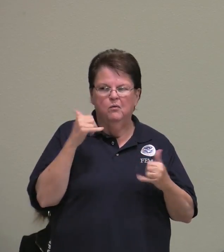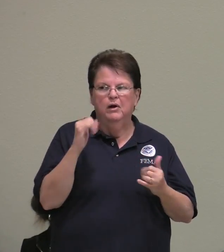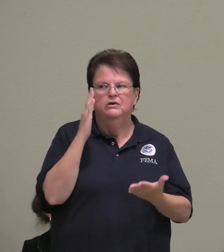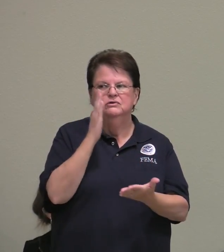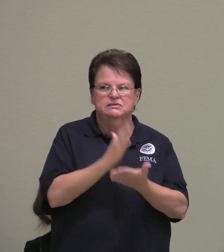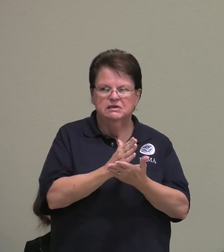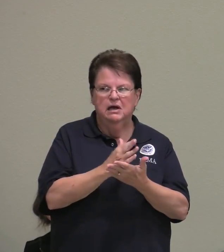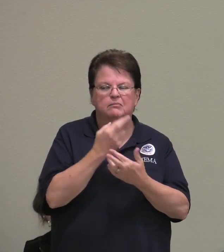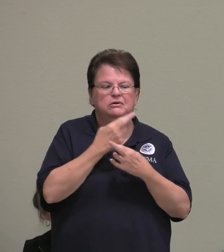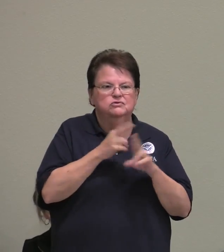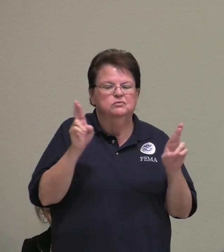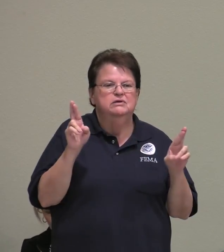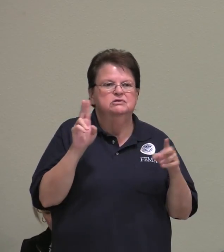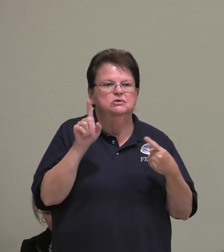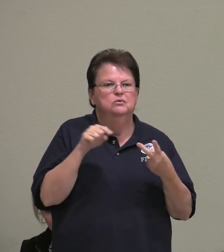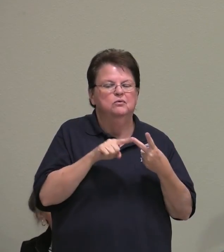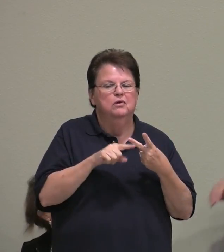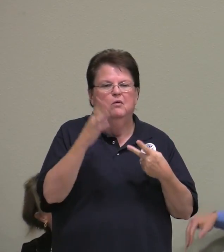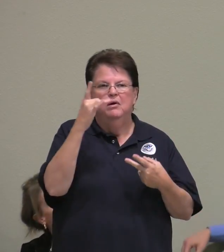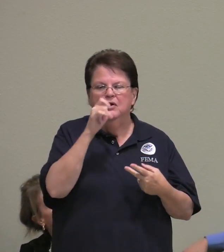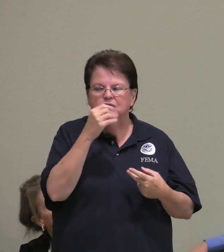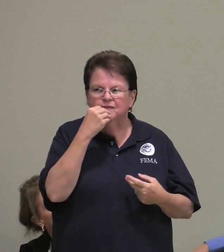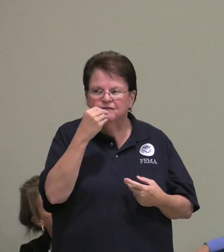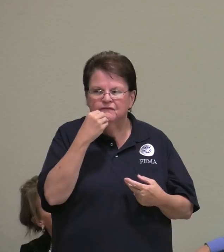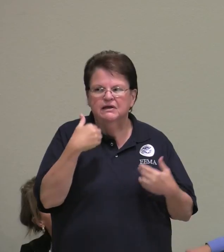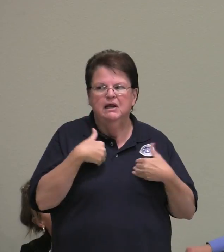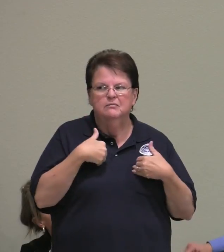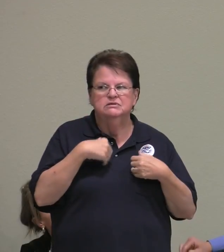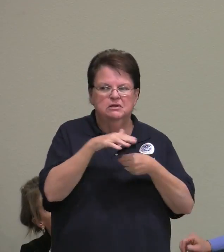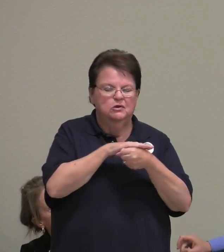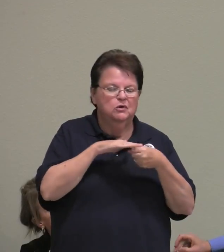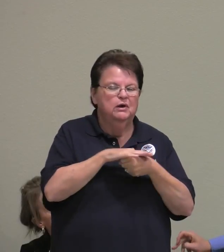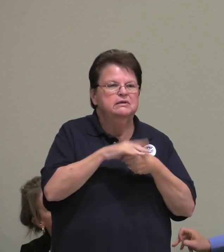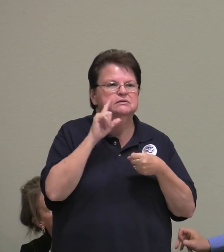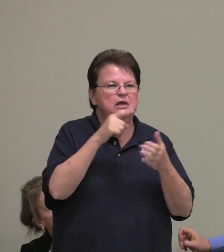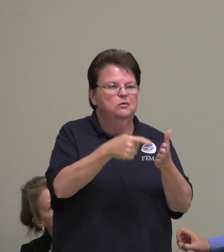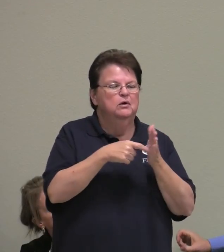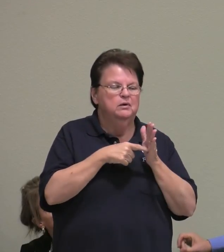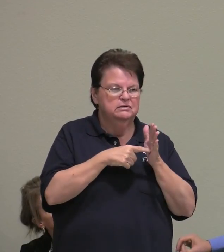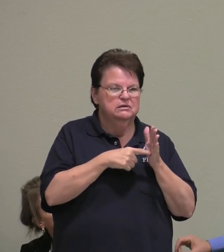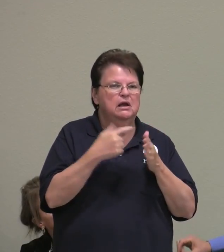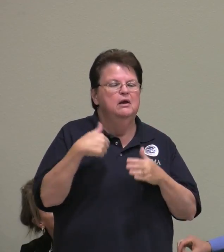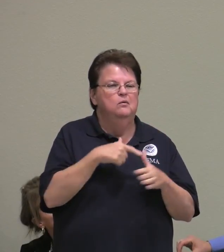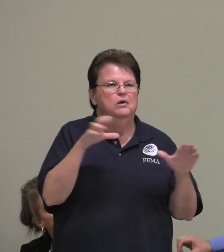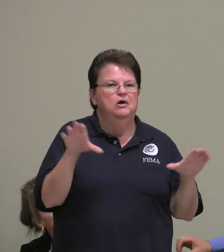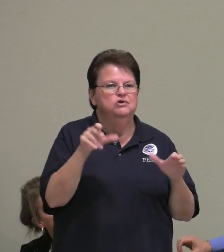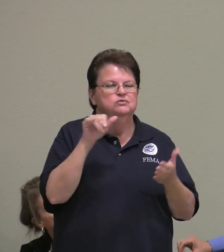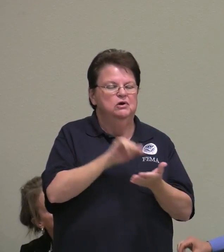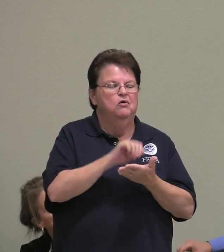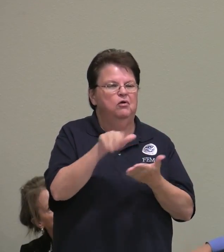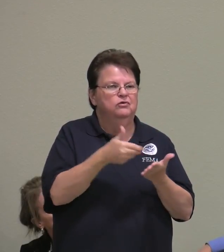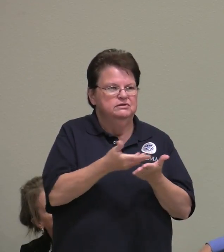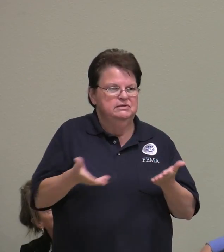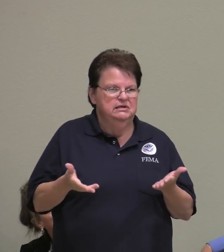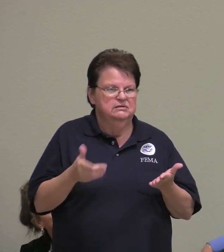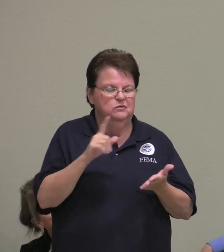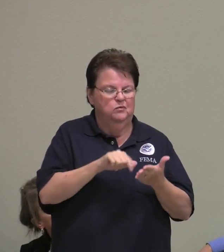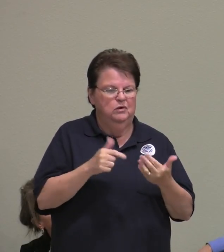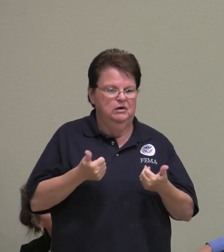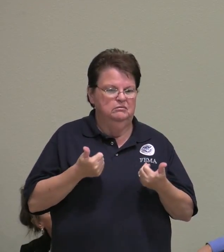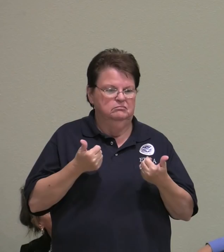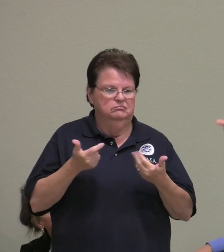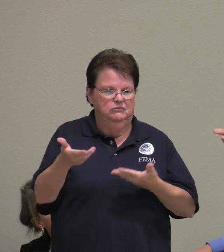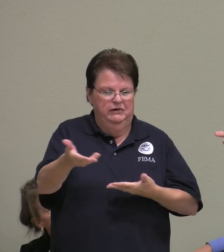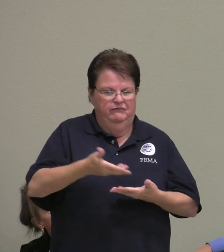stopping to rescue? Why aren't you feeding animals in the locations that have been requested? And we are doing all of those things but what we would invite